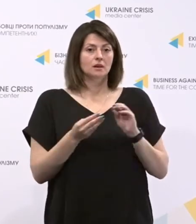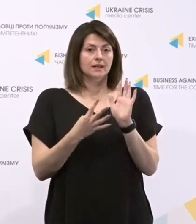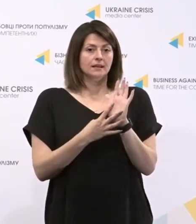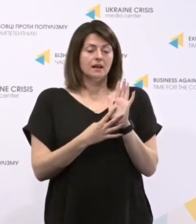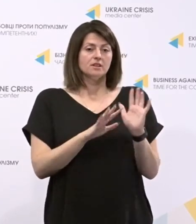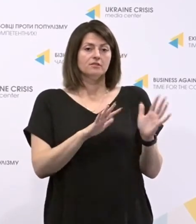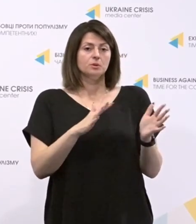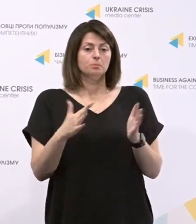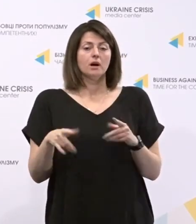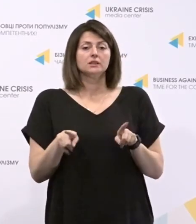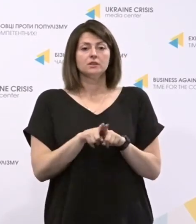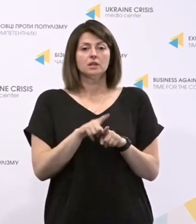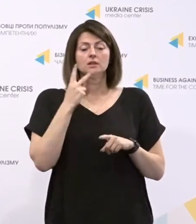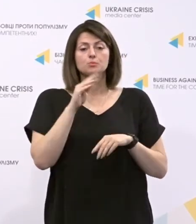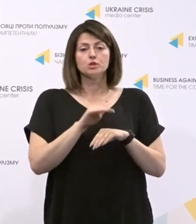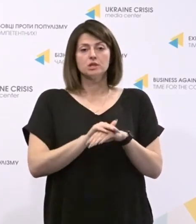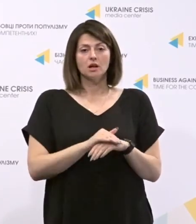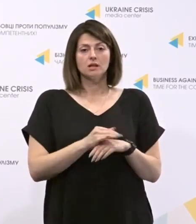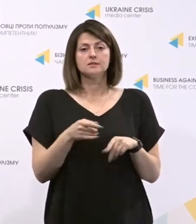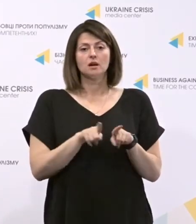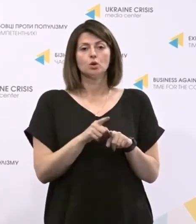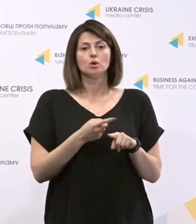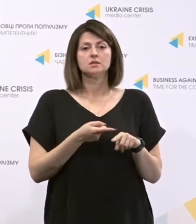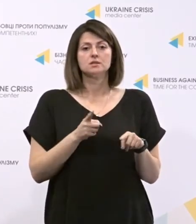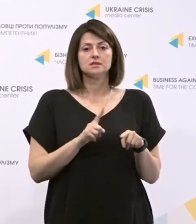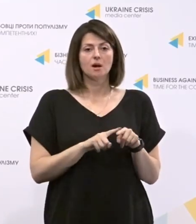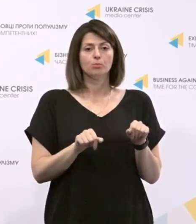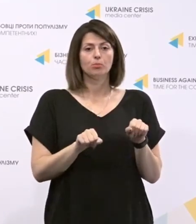during the reporting period.